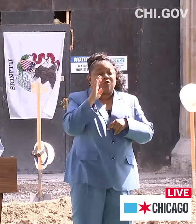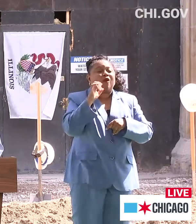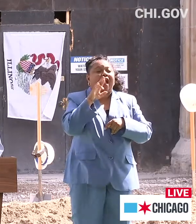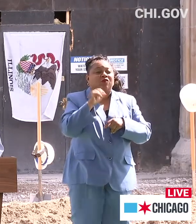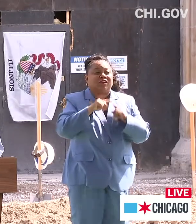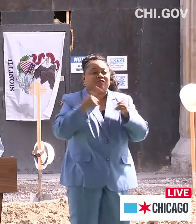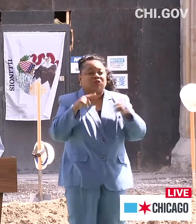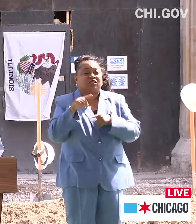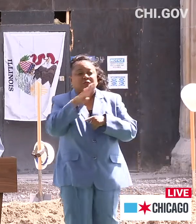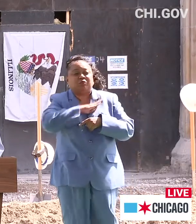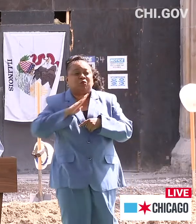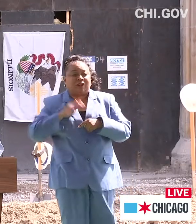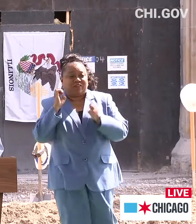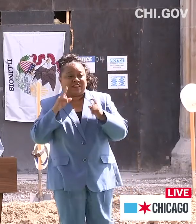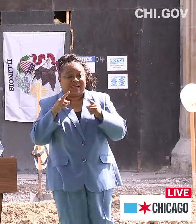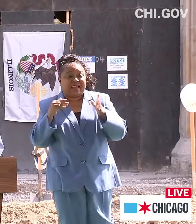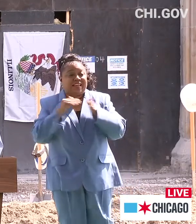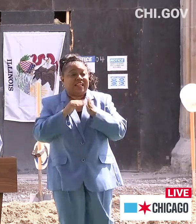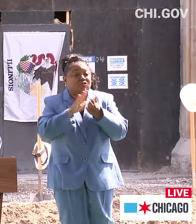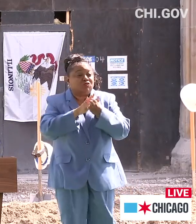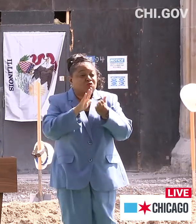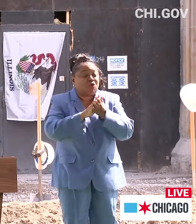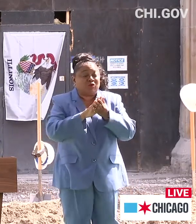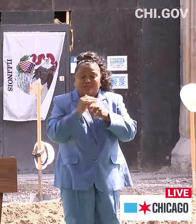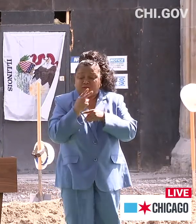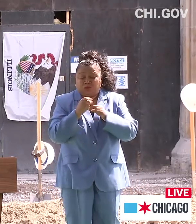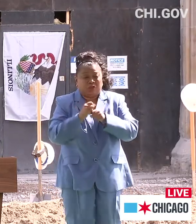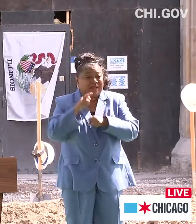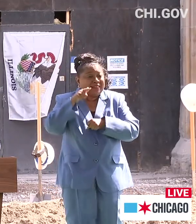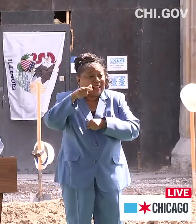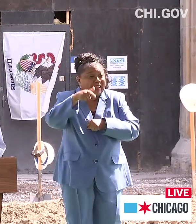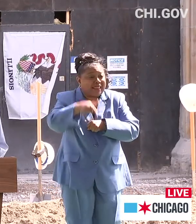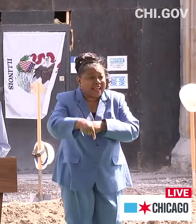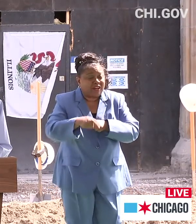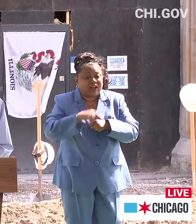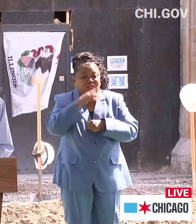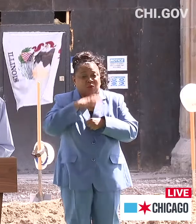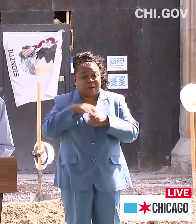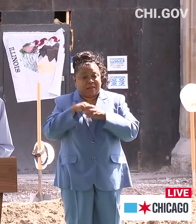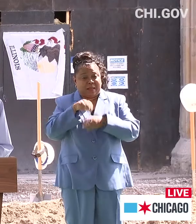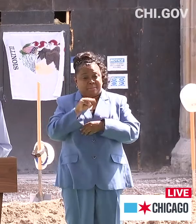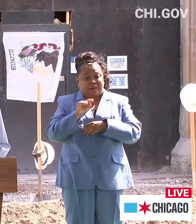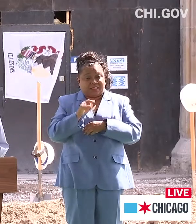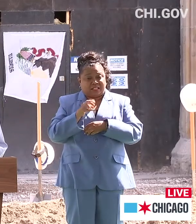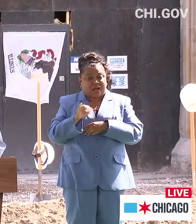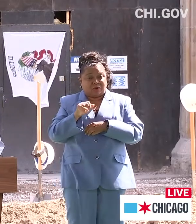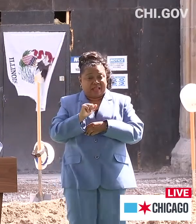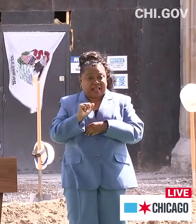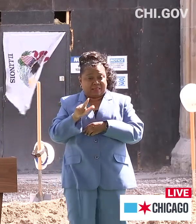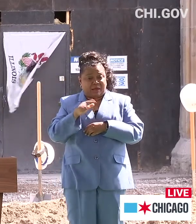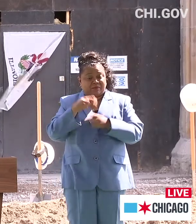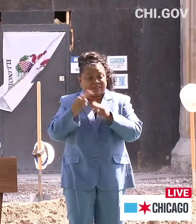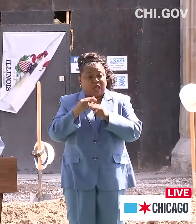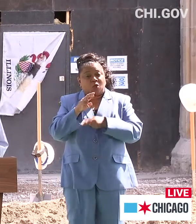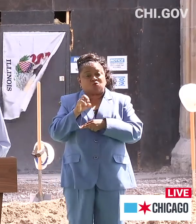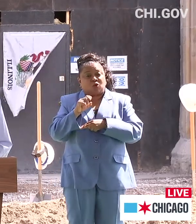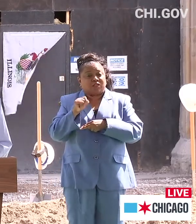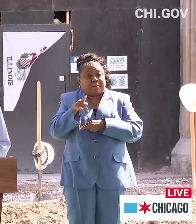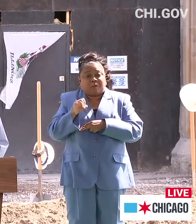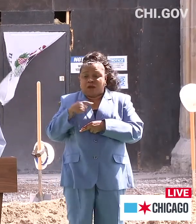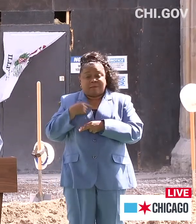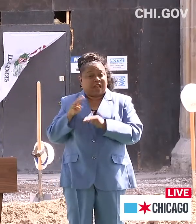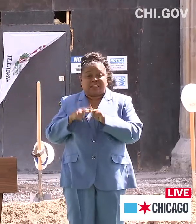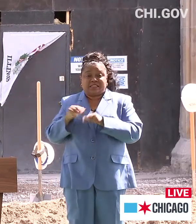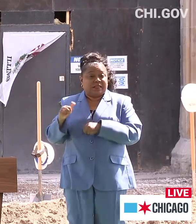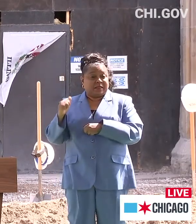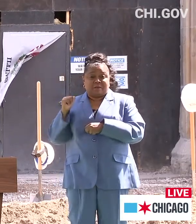segregation in America's public schools. And it was just a few years later that a woman in Montgomery, Alabama named Rosa Parks said, "I'm not going to sit on